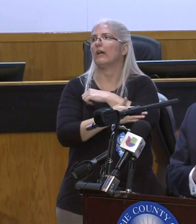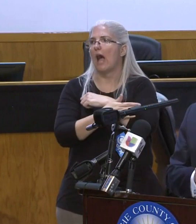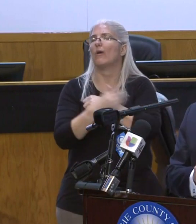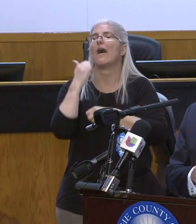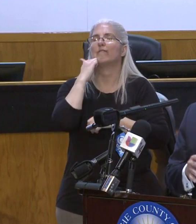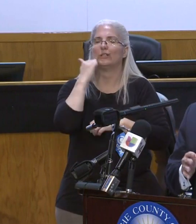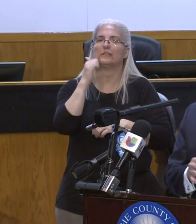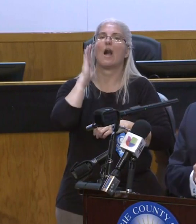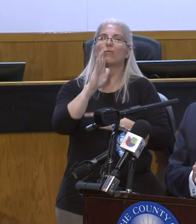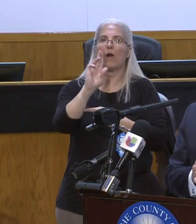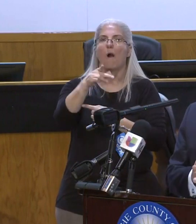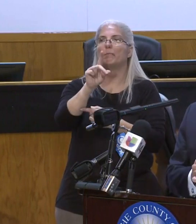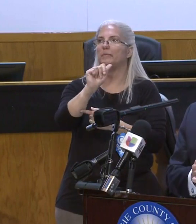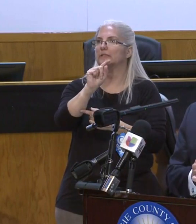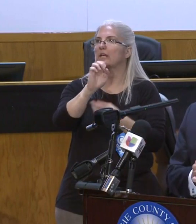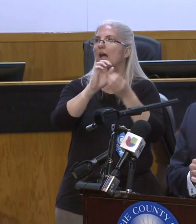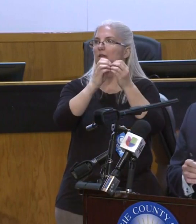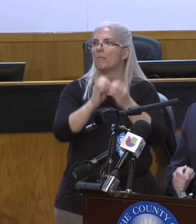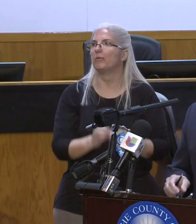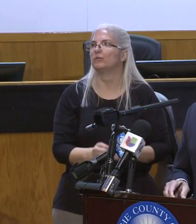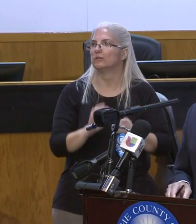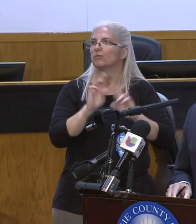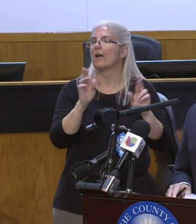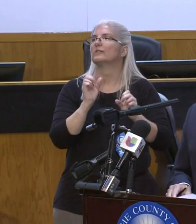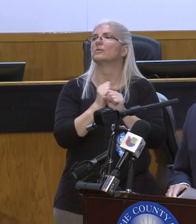continue to make sure that the residents of the county have all the information they need. AM 16 AM AM AM Thank